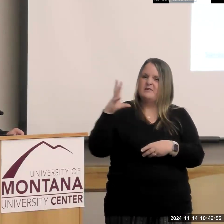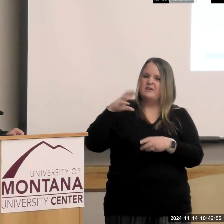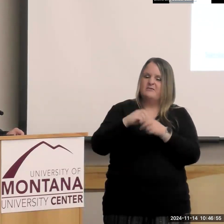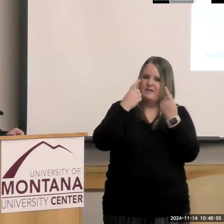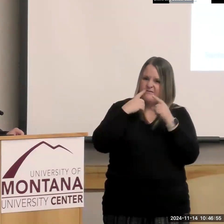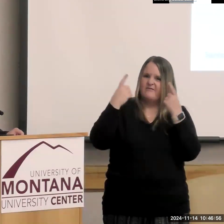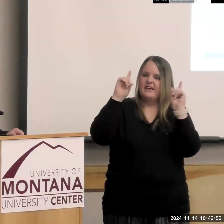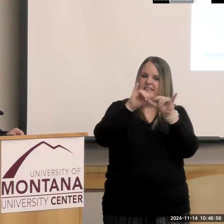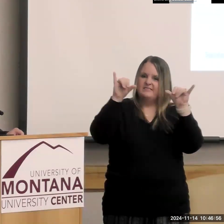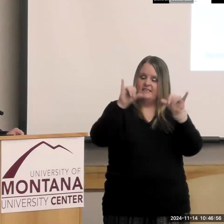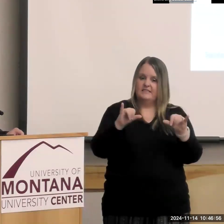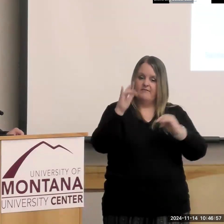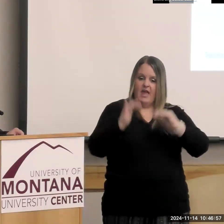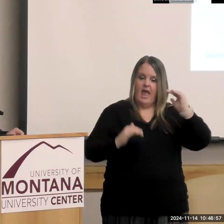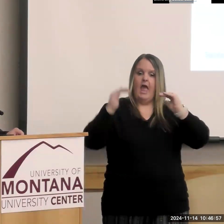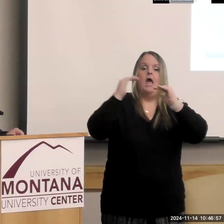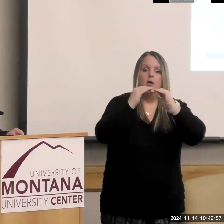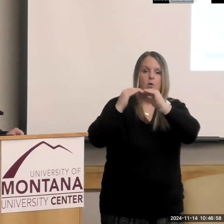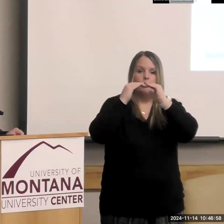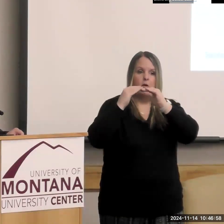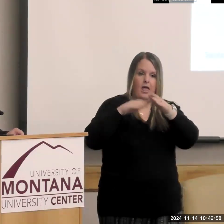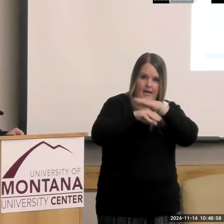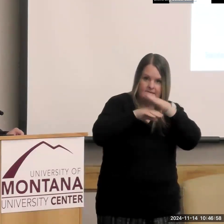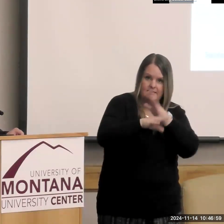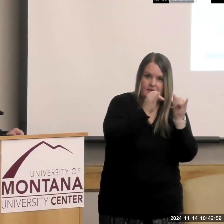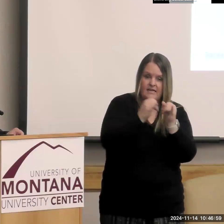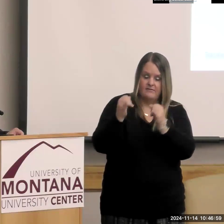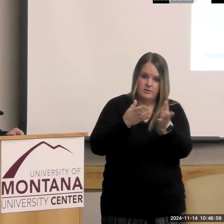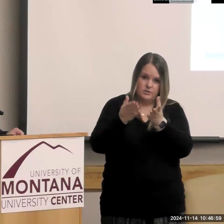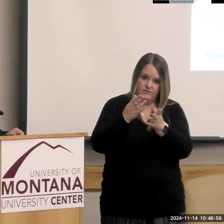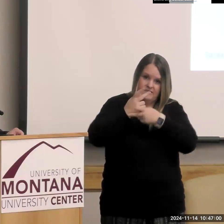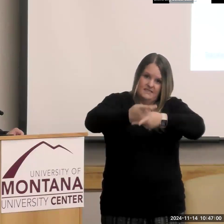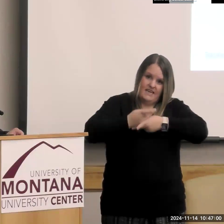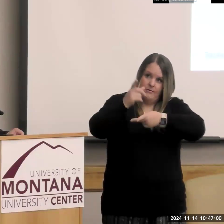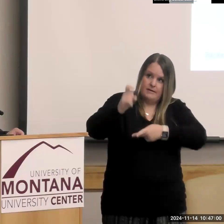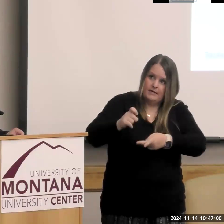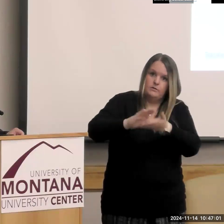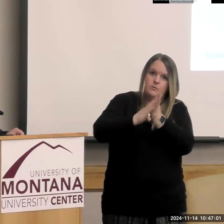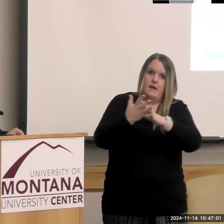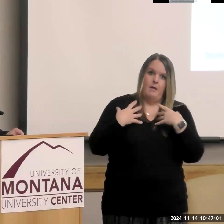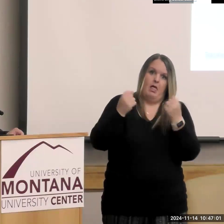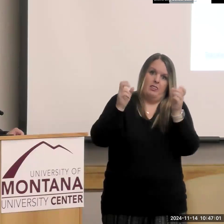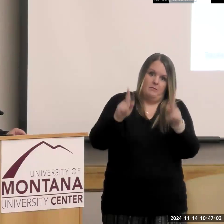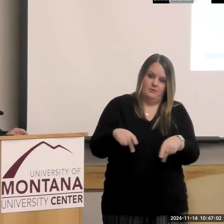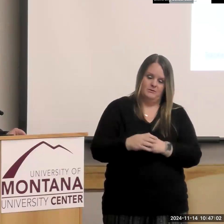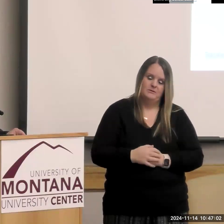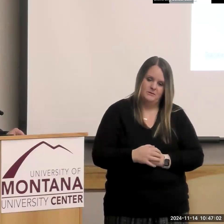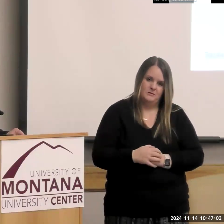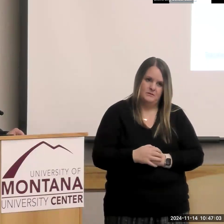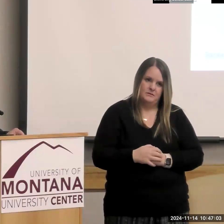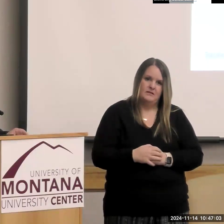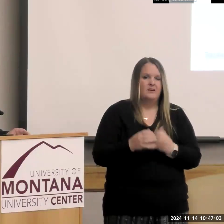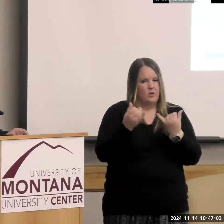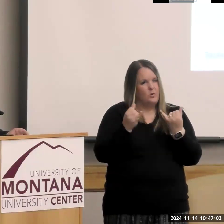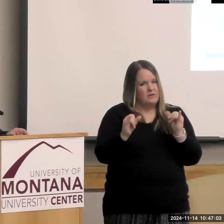that enables equitable access to the individual services and care needed to be healthy. we're still unfortunately